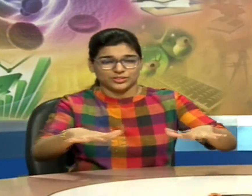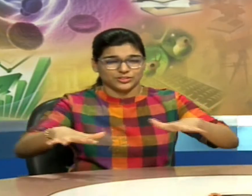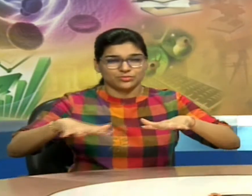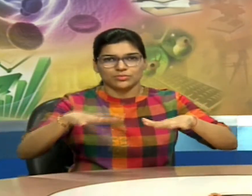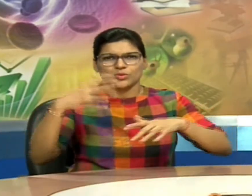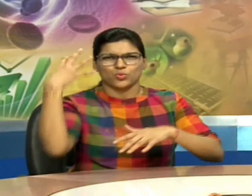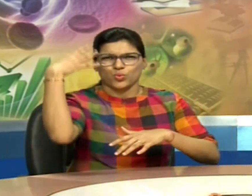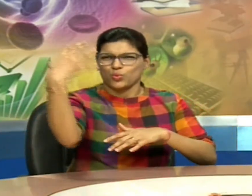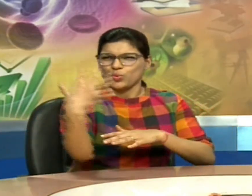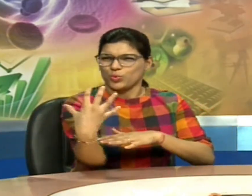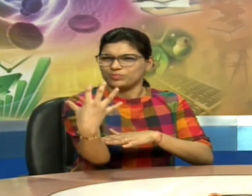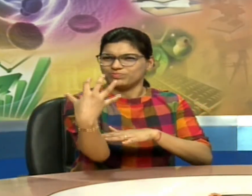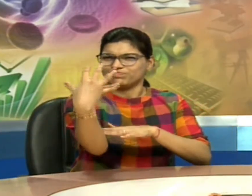Shimmering.